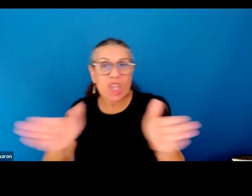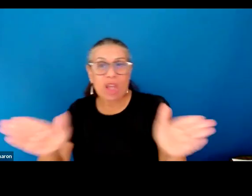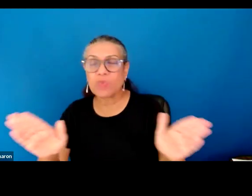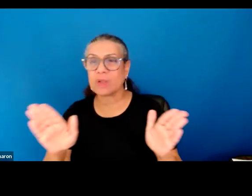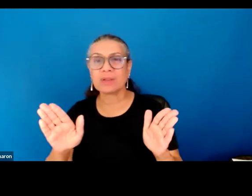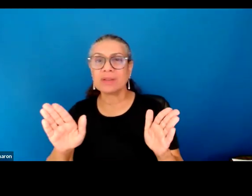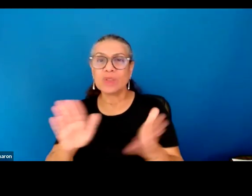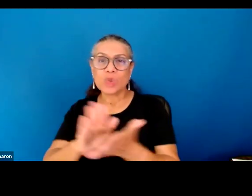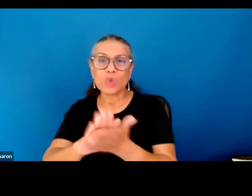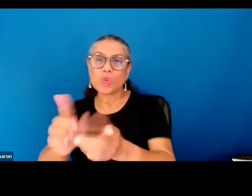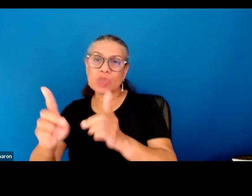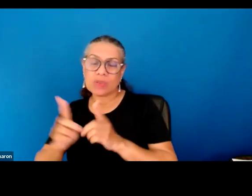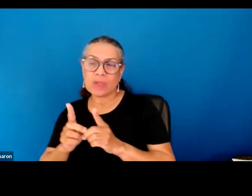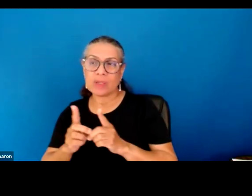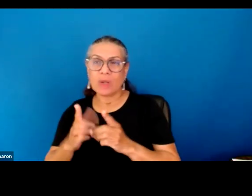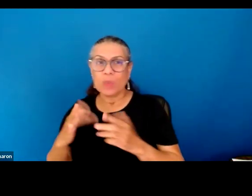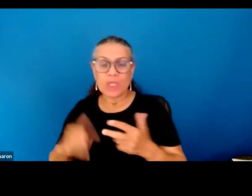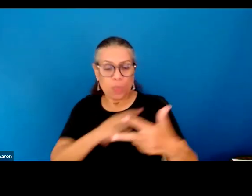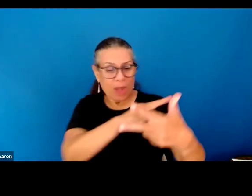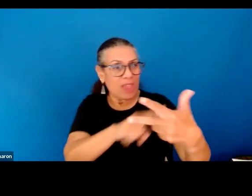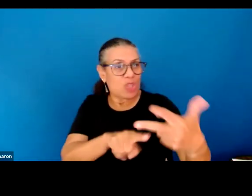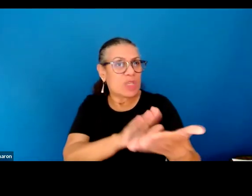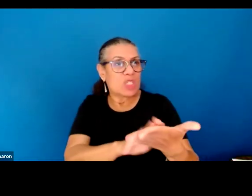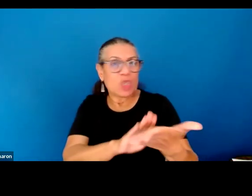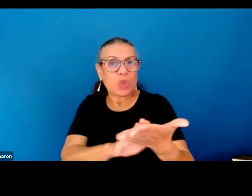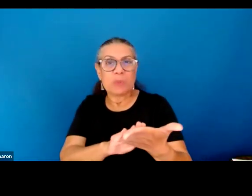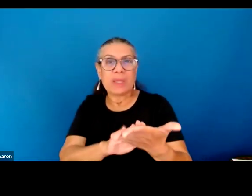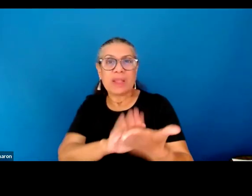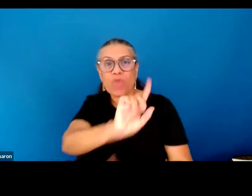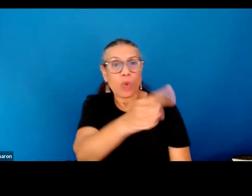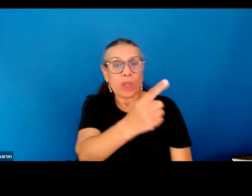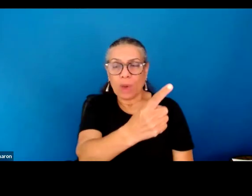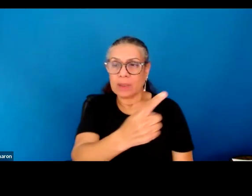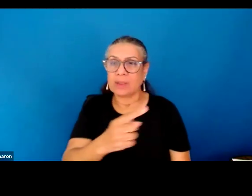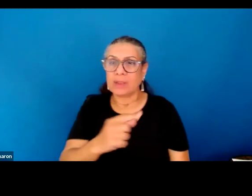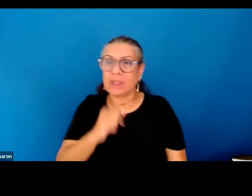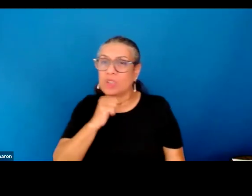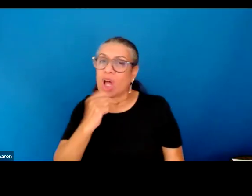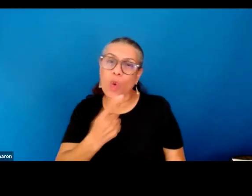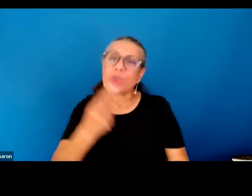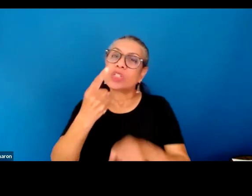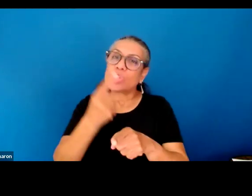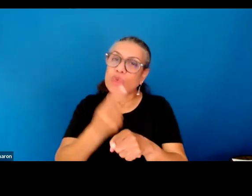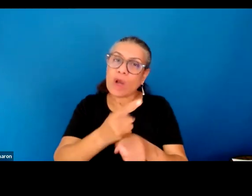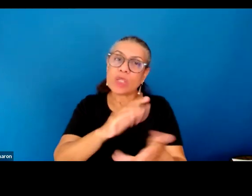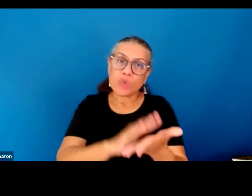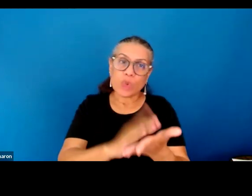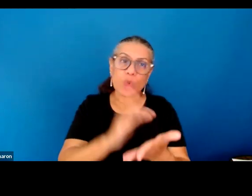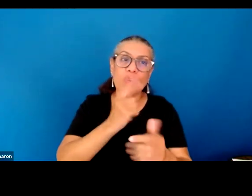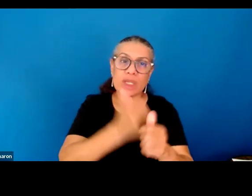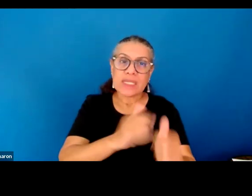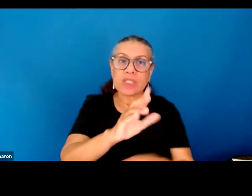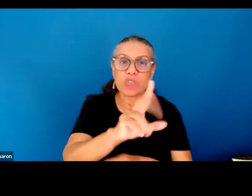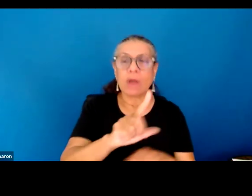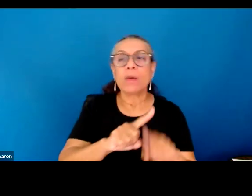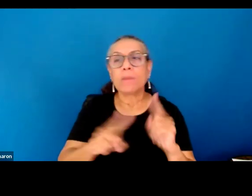schools do it all for everyone, and they aren't always the right schools for every child, but we need to make sure that every child can end